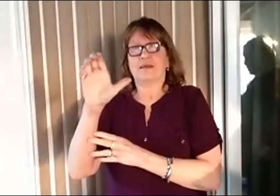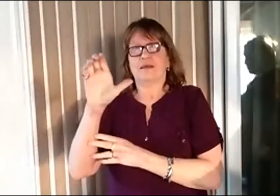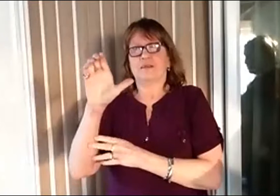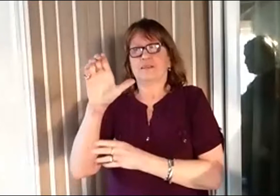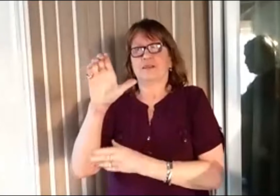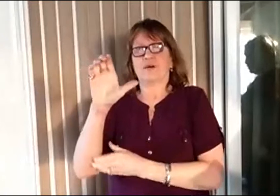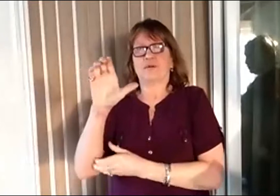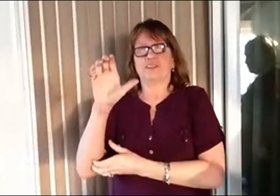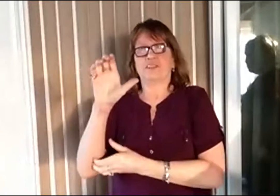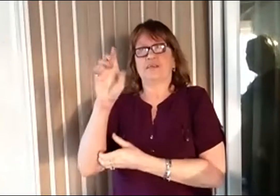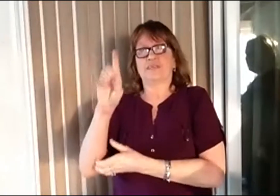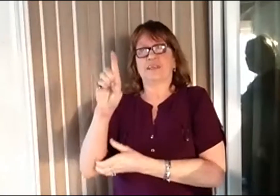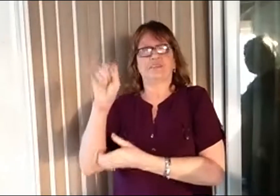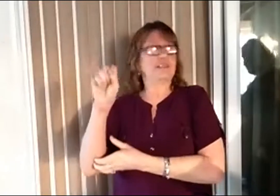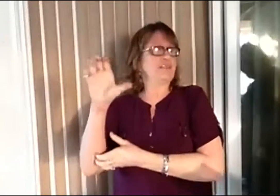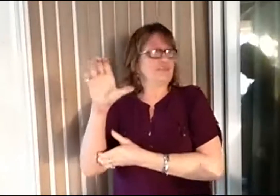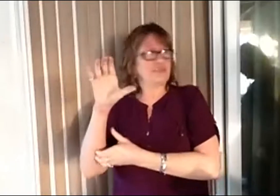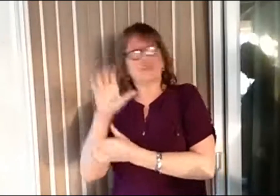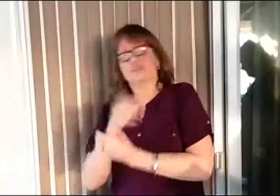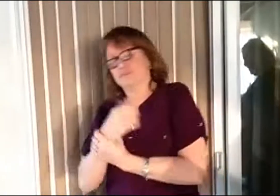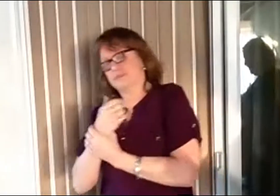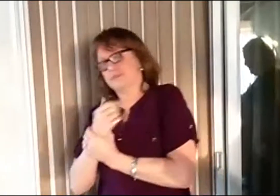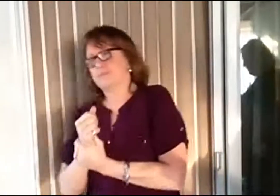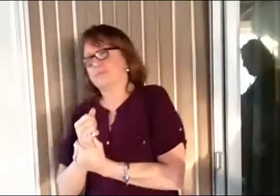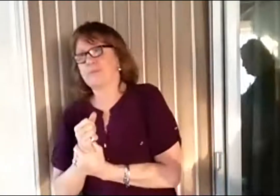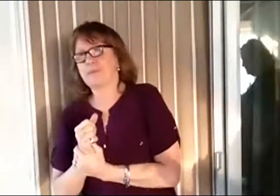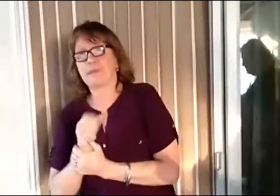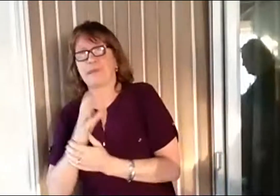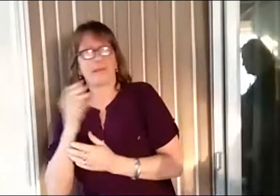Bay Area Coalition of Deaf Seniors.